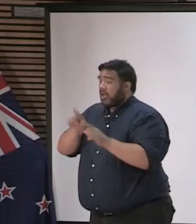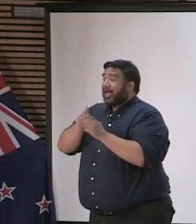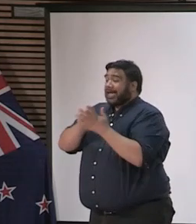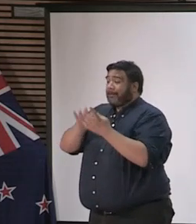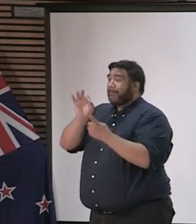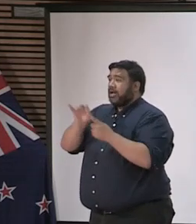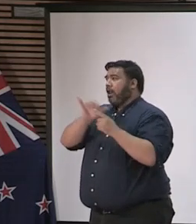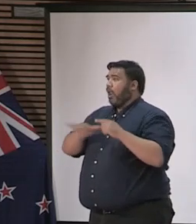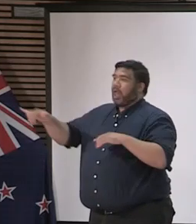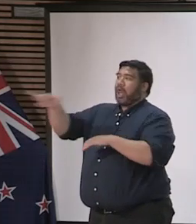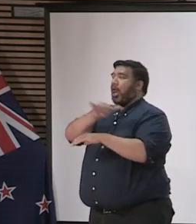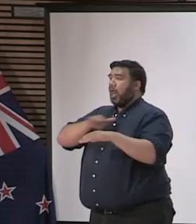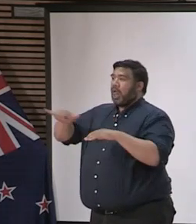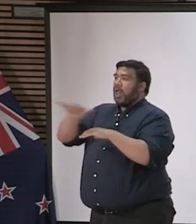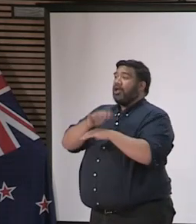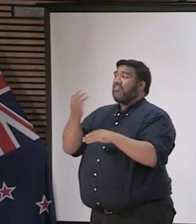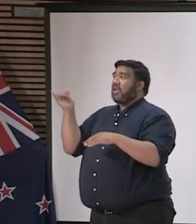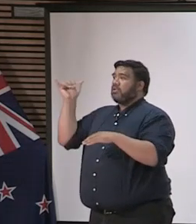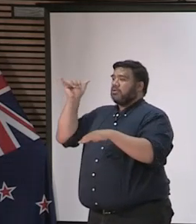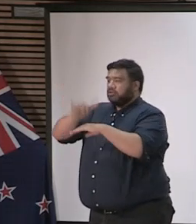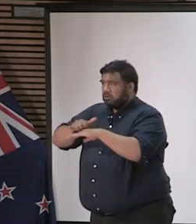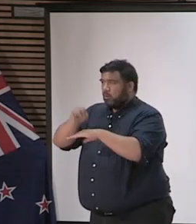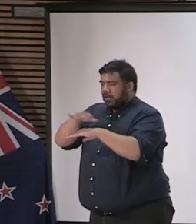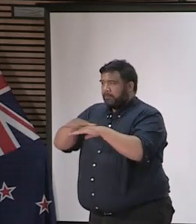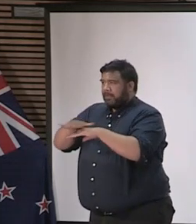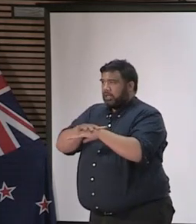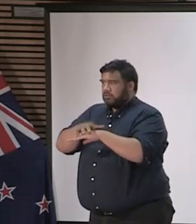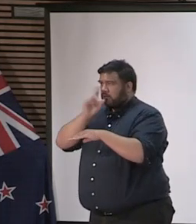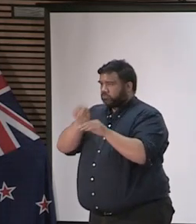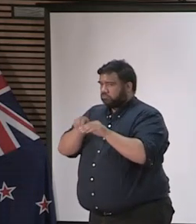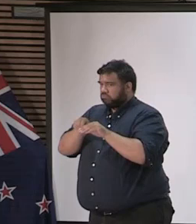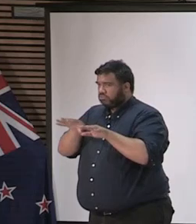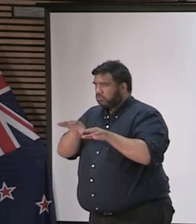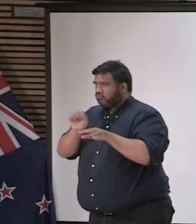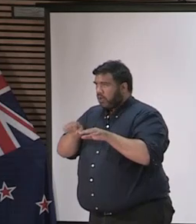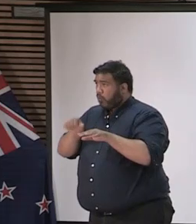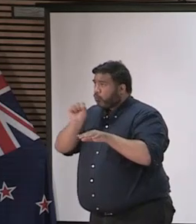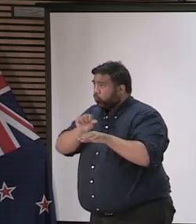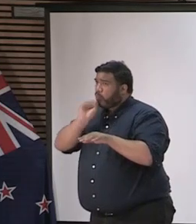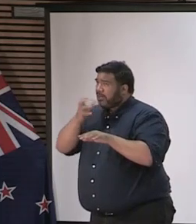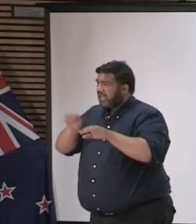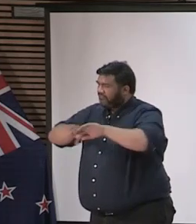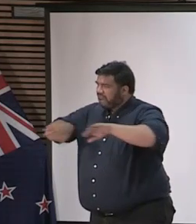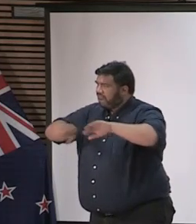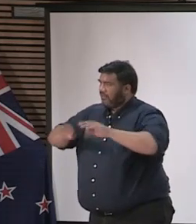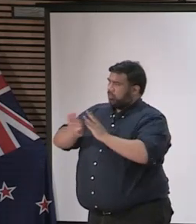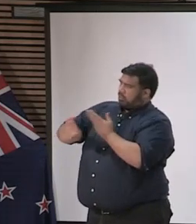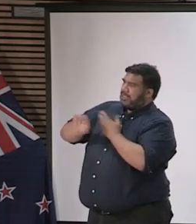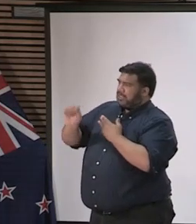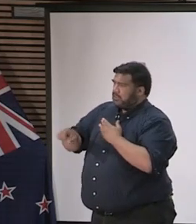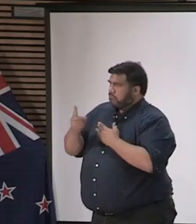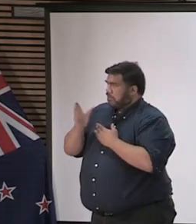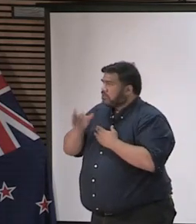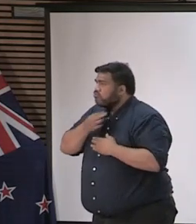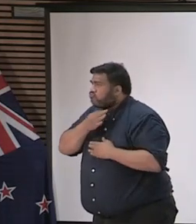out over the country and are coming to one place? I mean, does that, obviously there'll be distancing and rules, but... Well, most members of Parliament have been at home